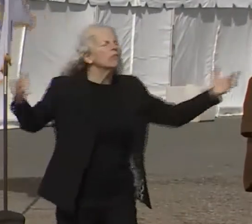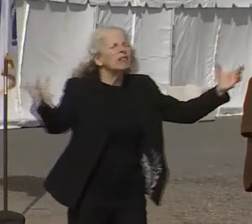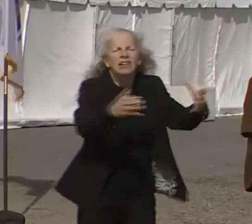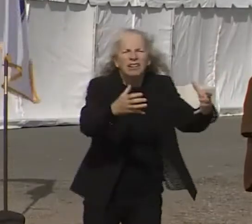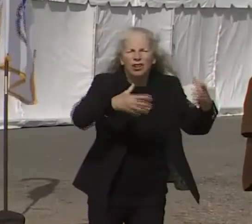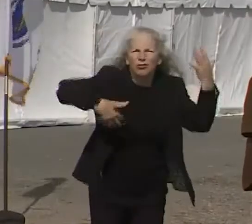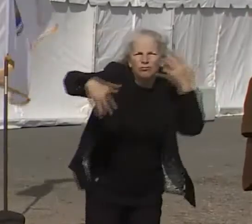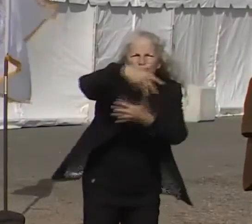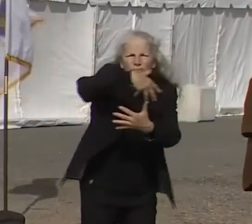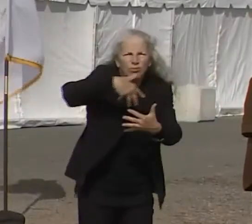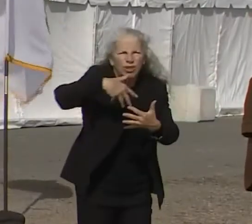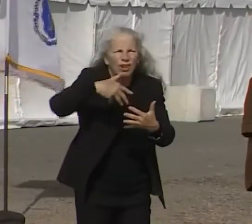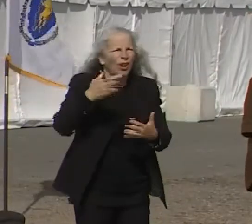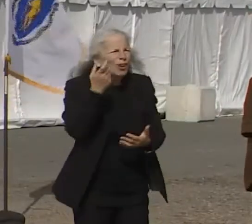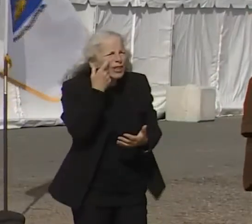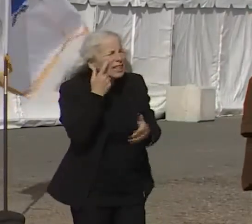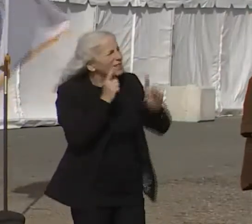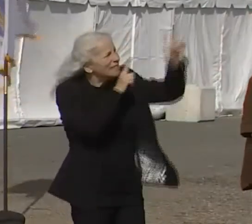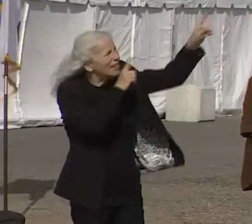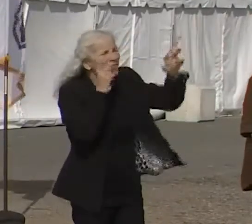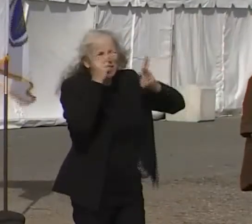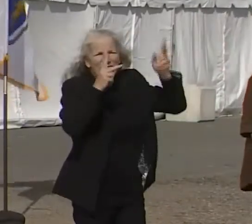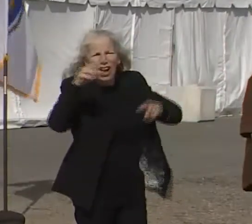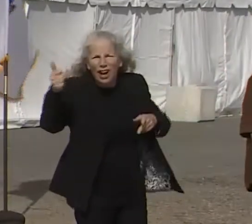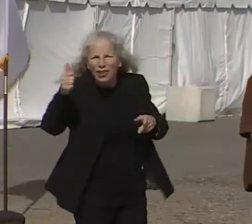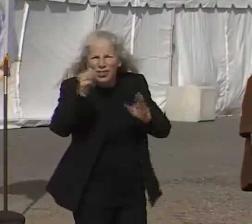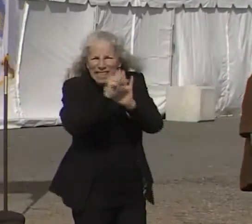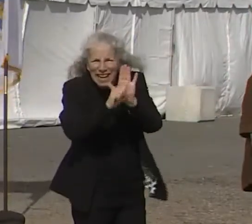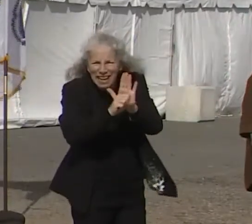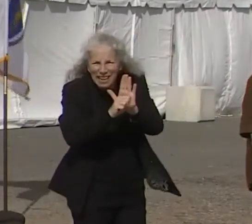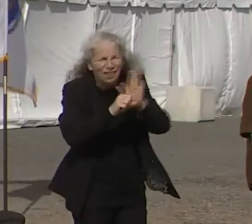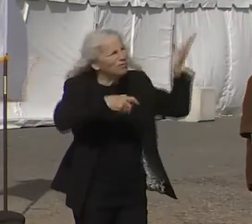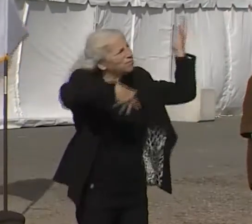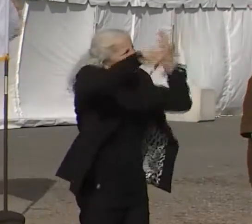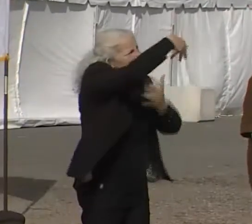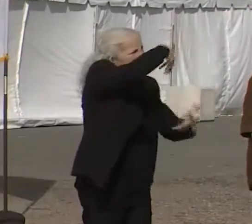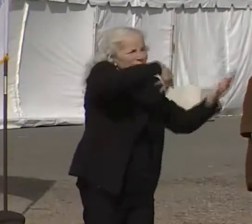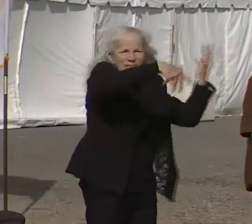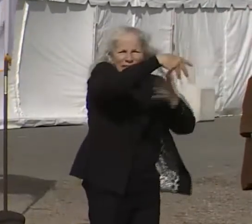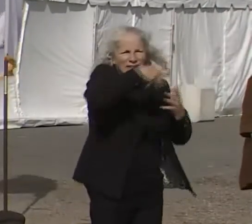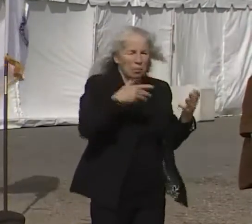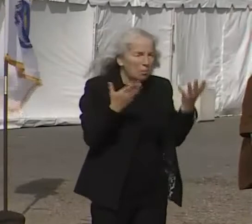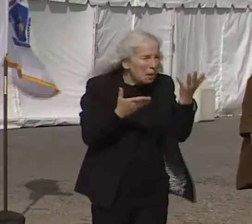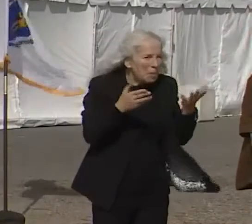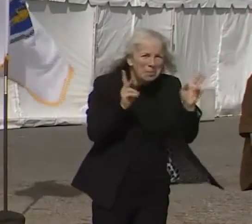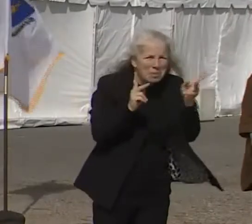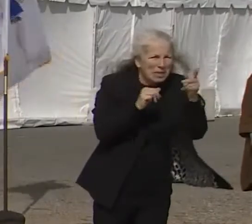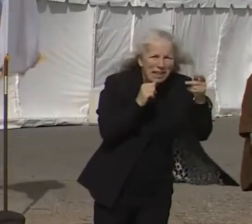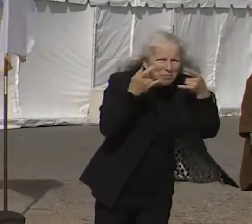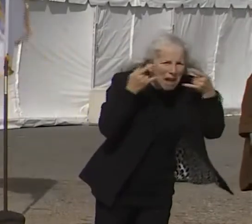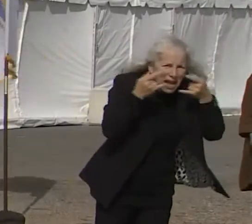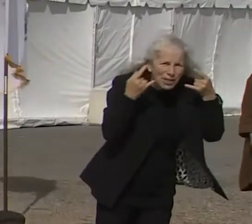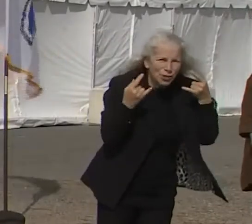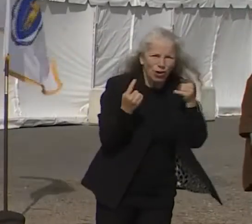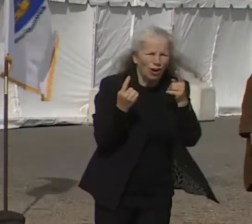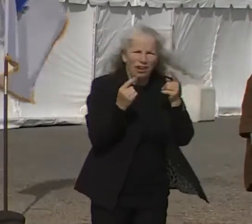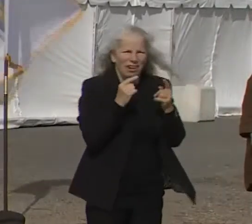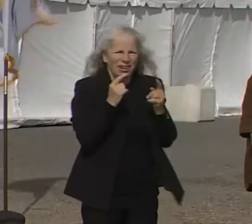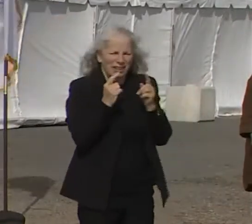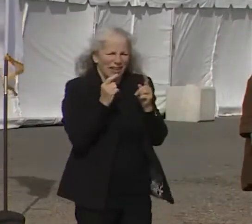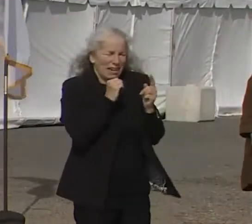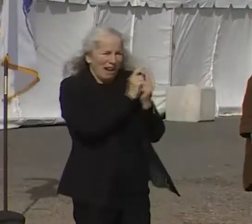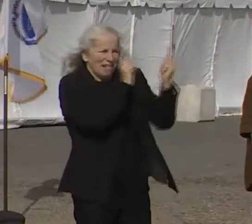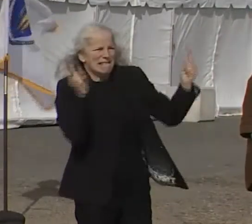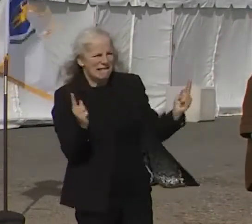gathering, or you just returned from out-of-state travel, and you were with a lot of people who weren't wearing masks or socially distancing, who are not your